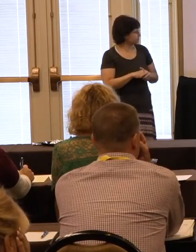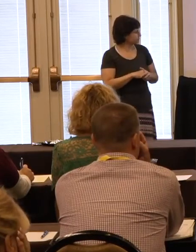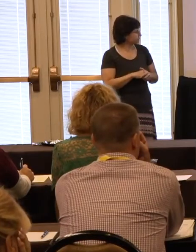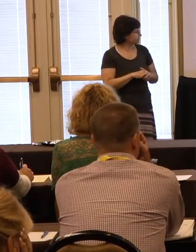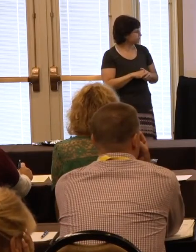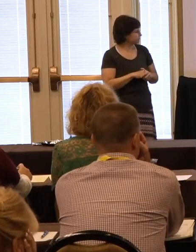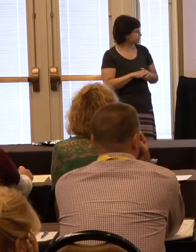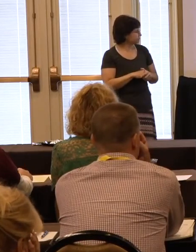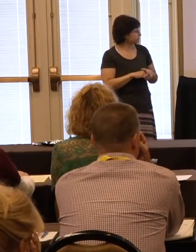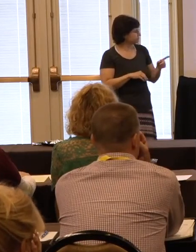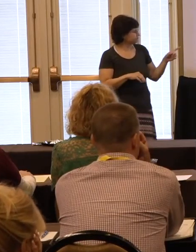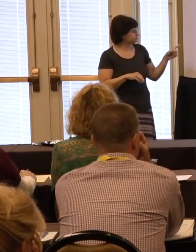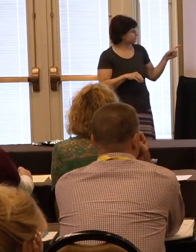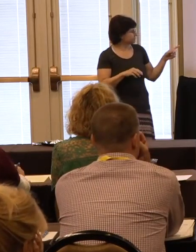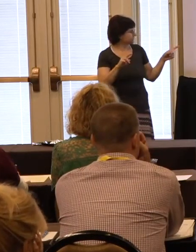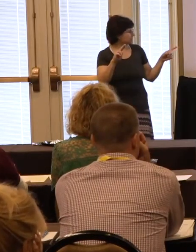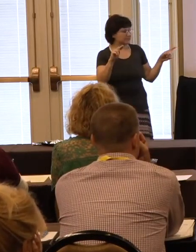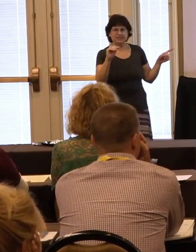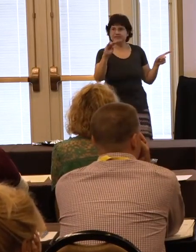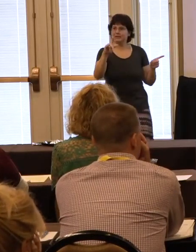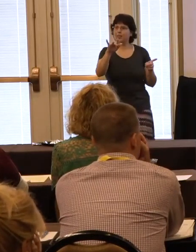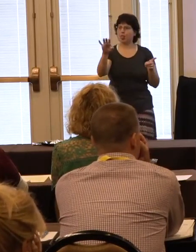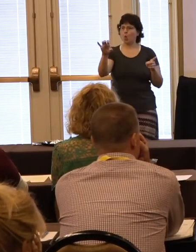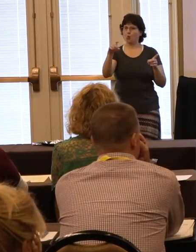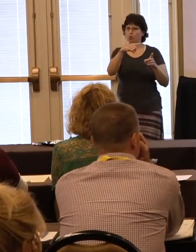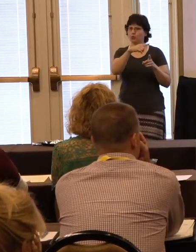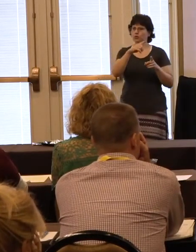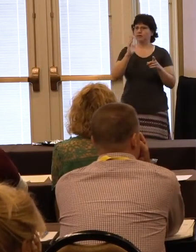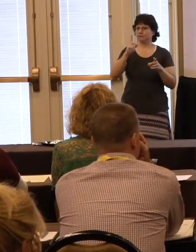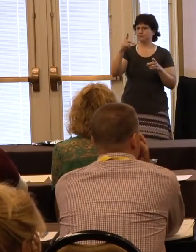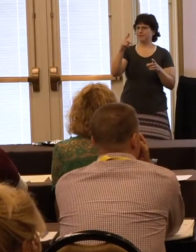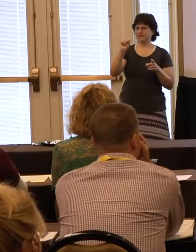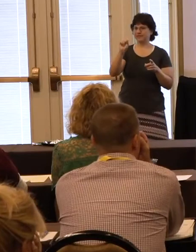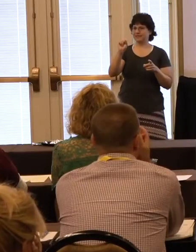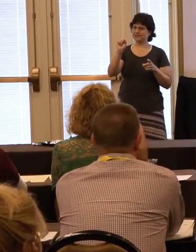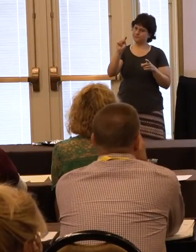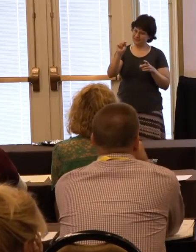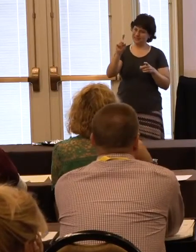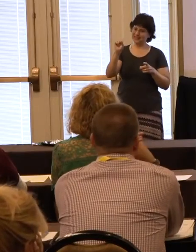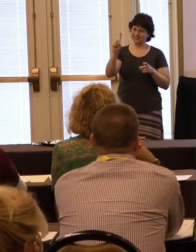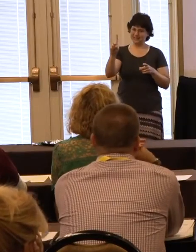trial using nabilone in PTSD patients.